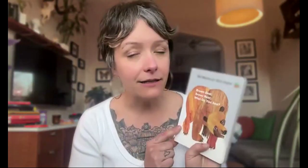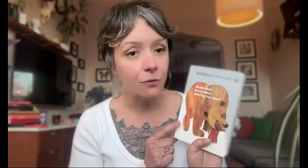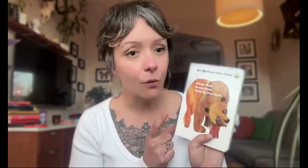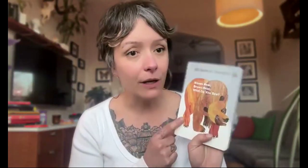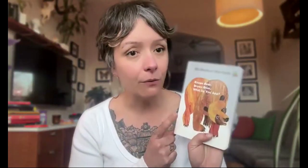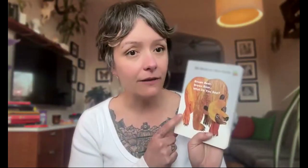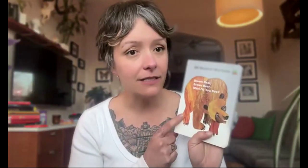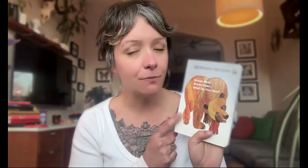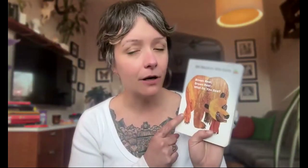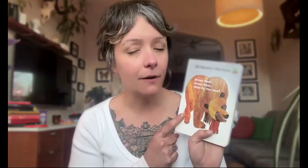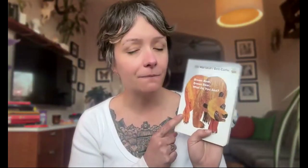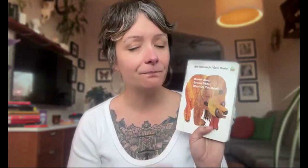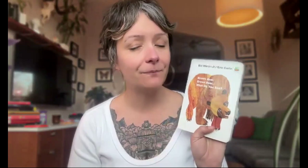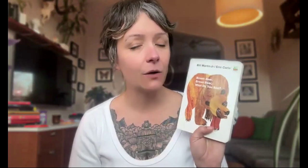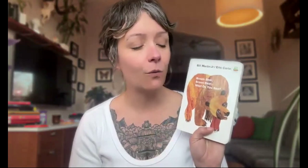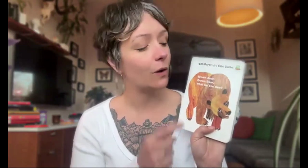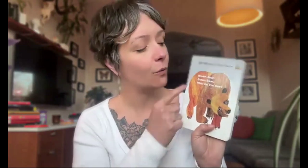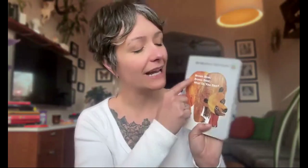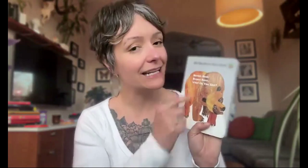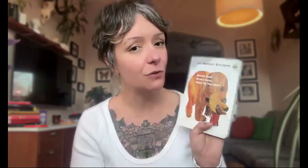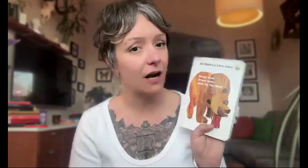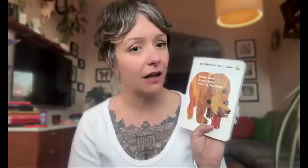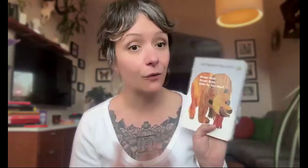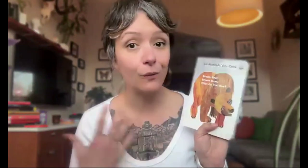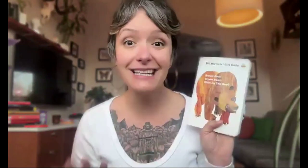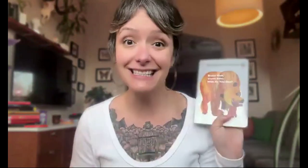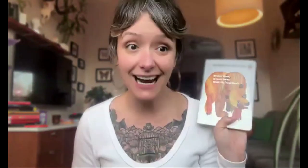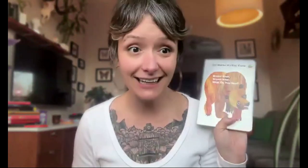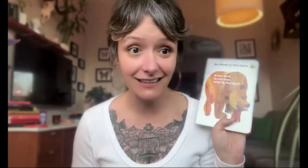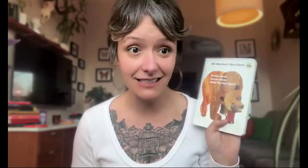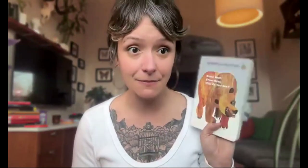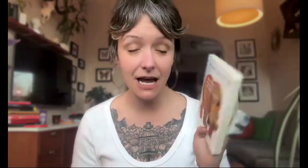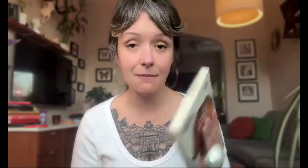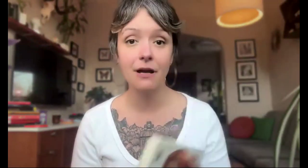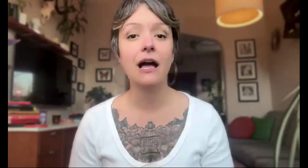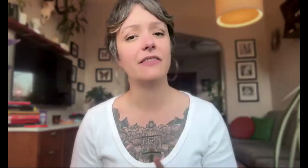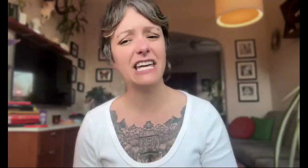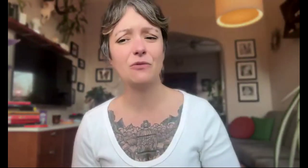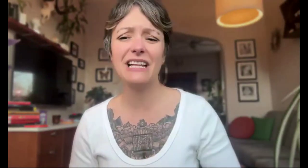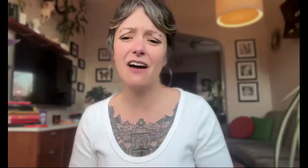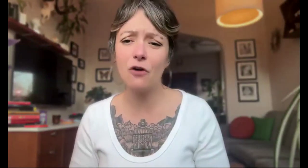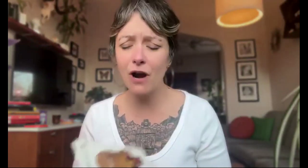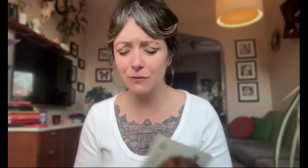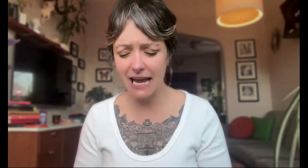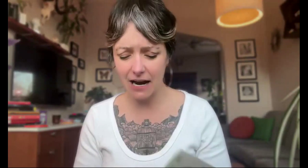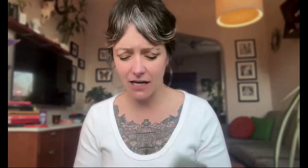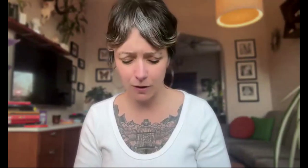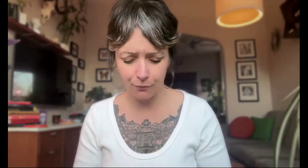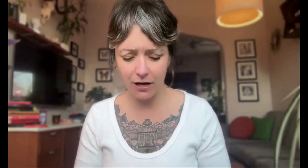bet when we read this book, when we get to a color, we can sign it at the same time. And the kids will be like, of course we can, because we're